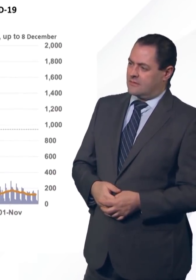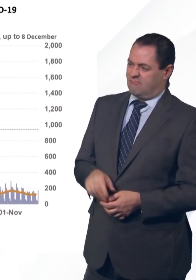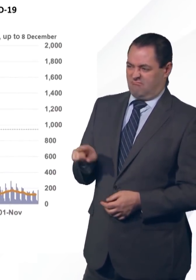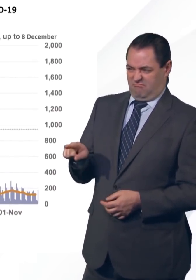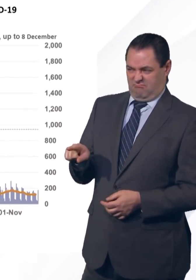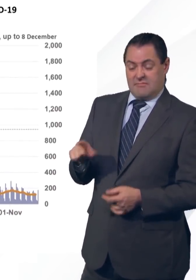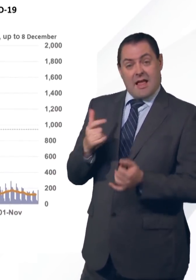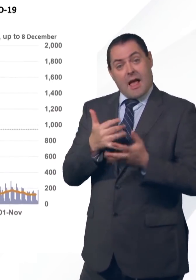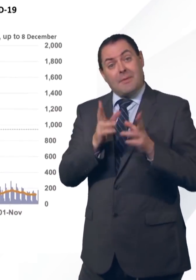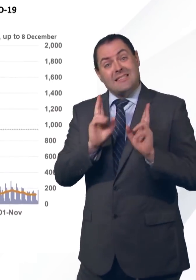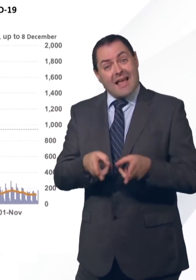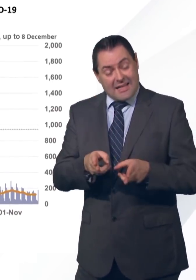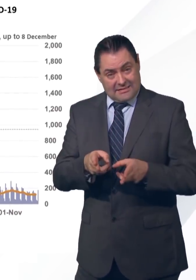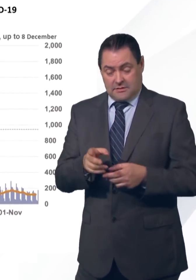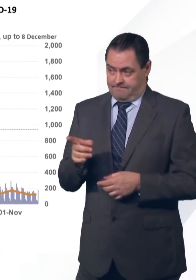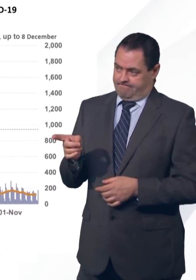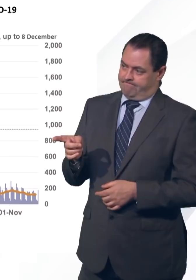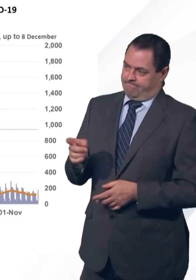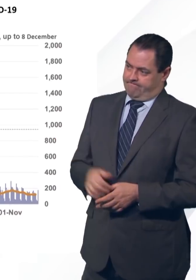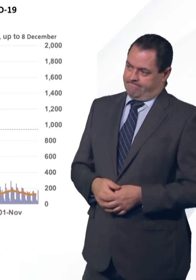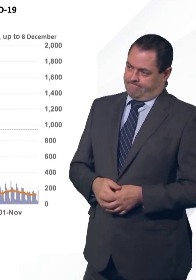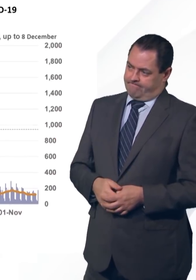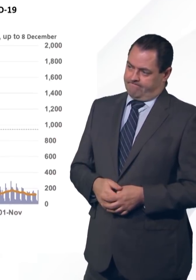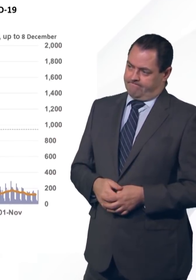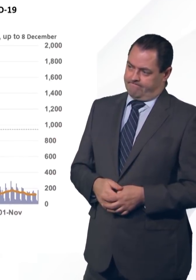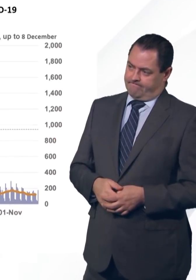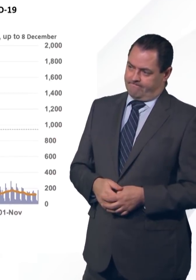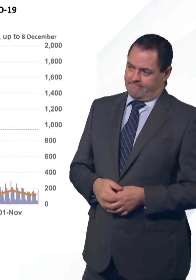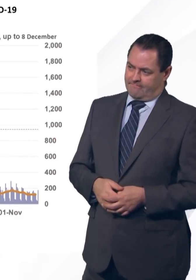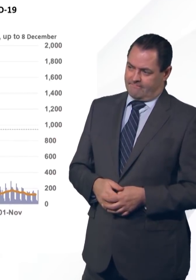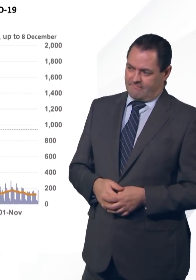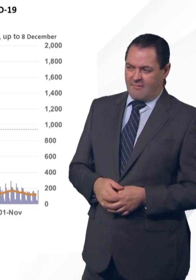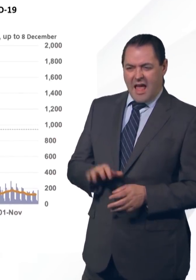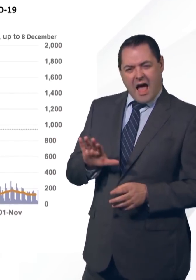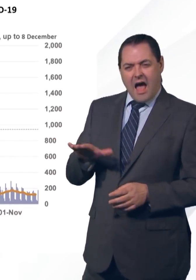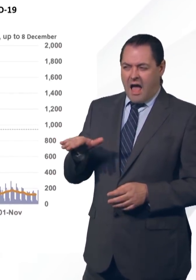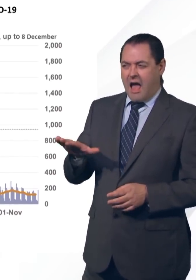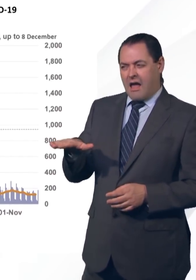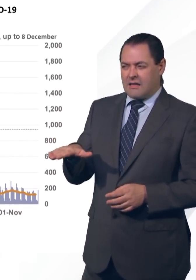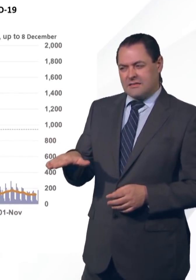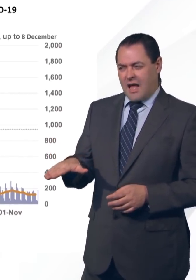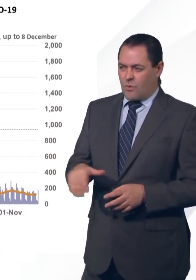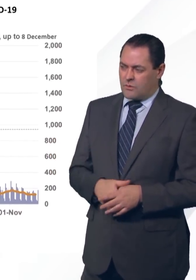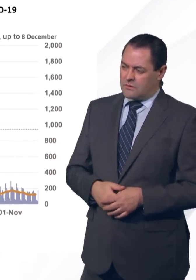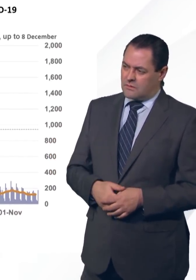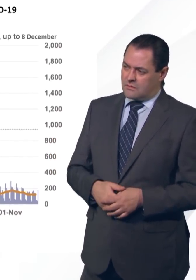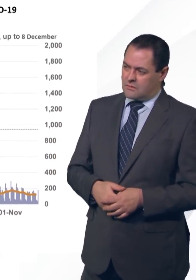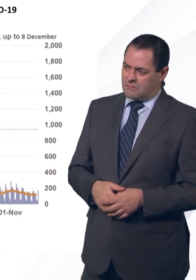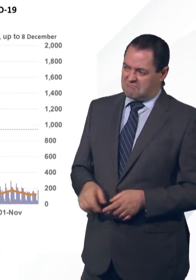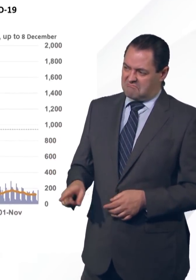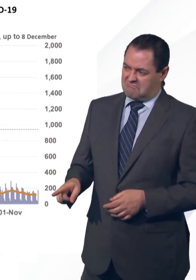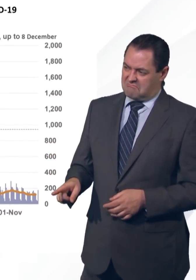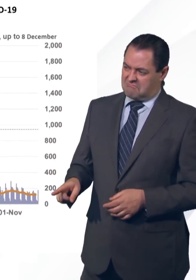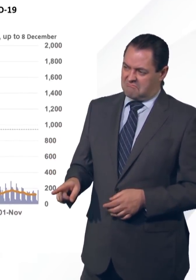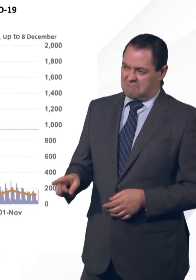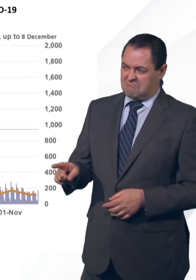And the number of people in the UK who are dying has again gradually been decreasing over time, but is still